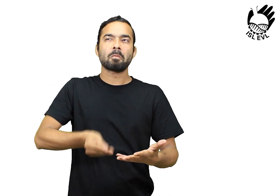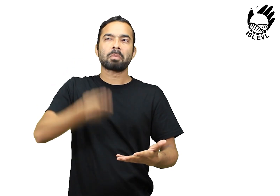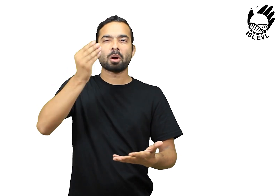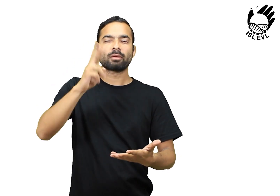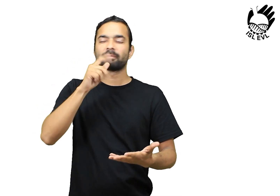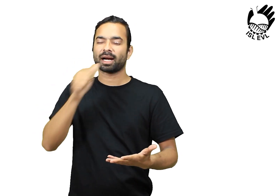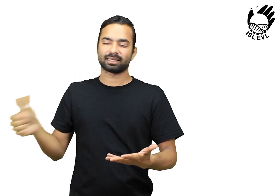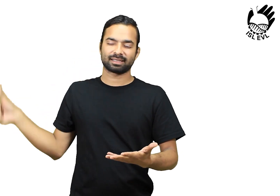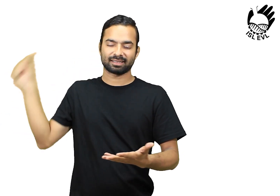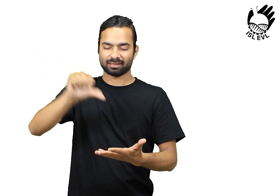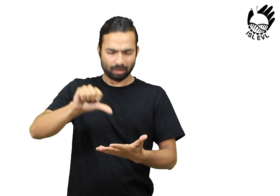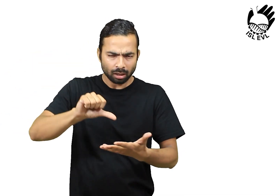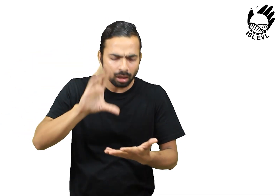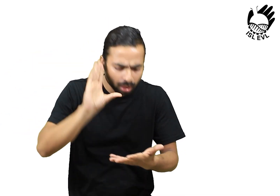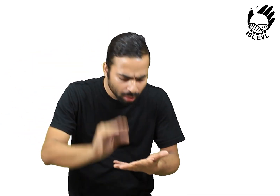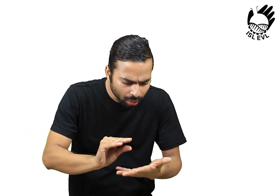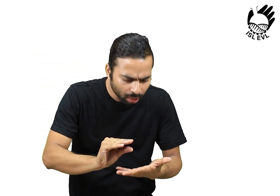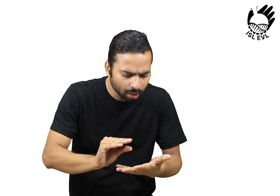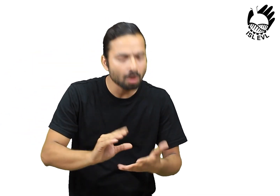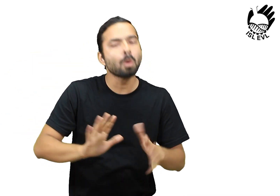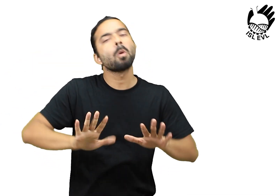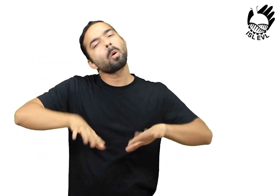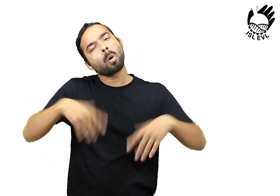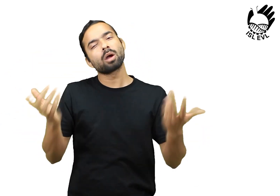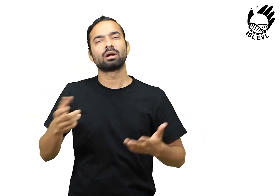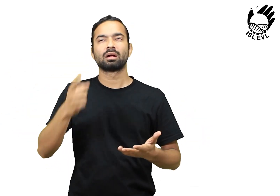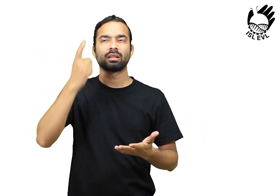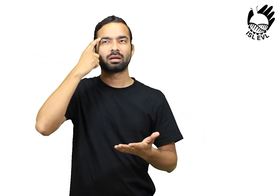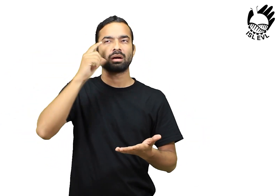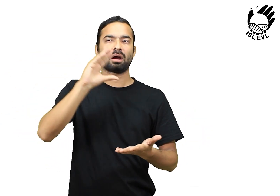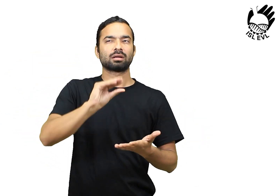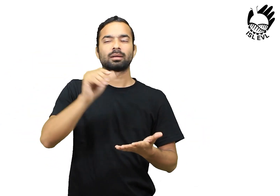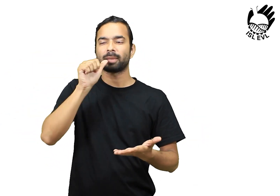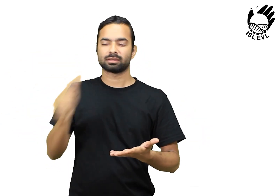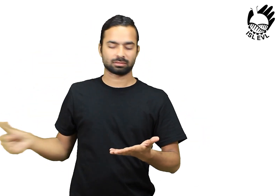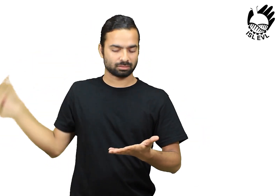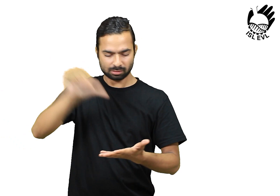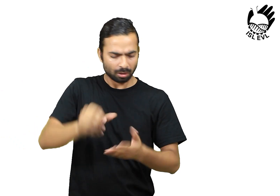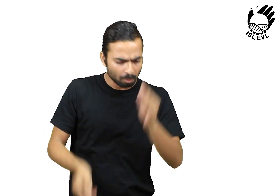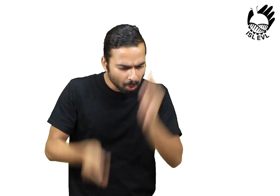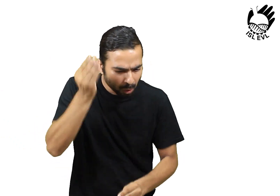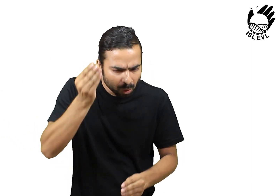Is the amount of water that the hydrogel samples hold more or less than we had originally predicted?